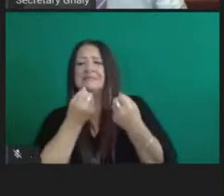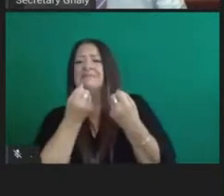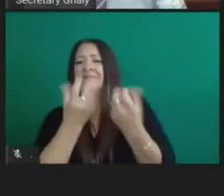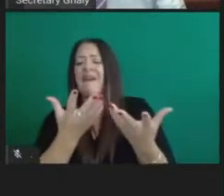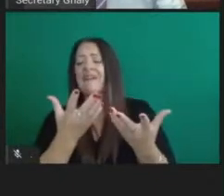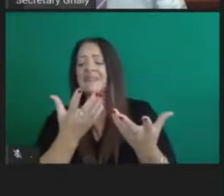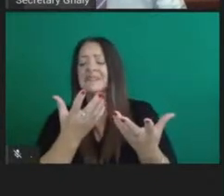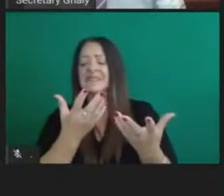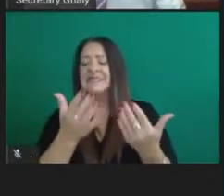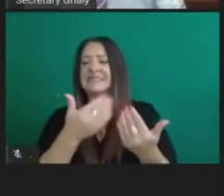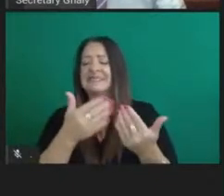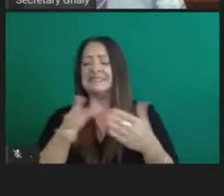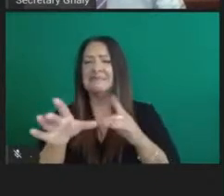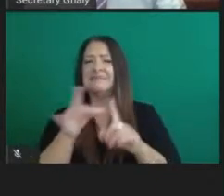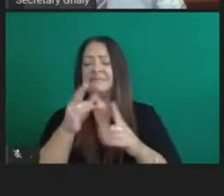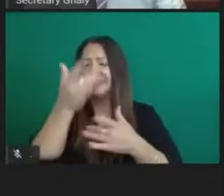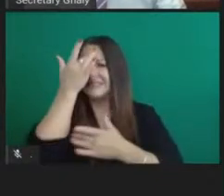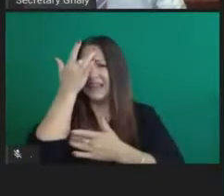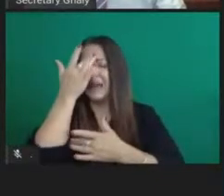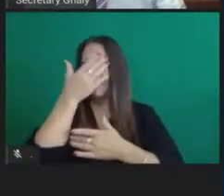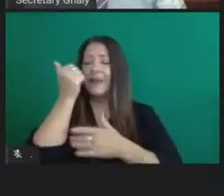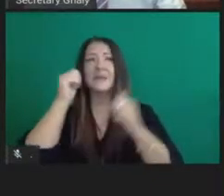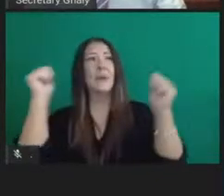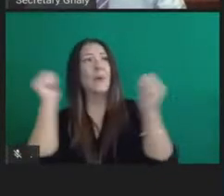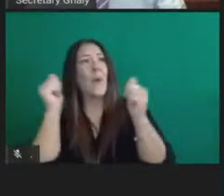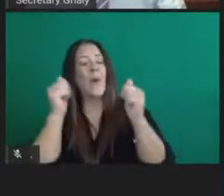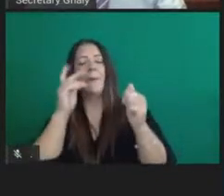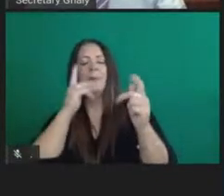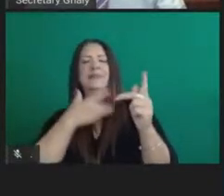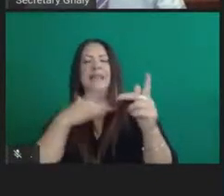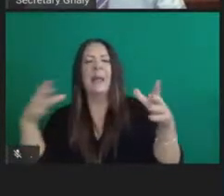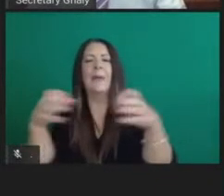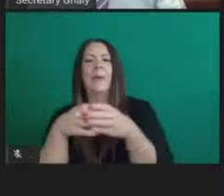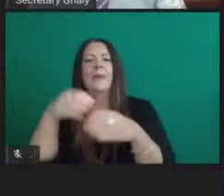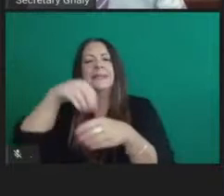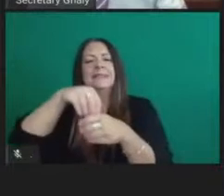the increased spread that we're seeing across the nation and the globe.